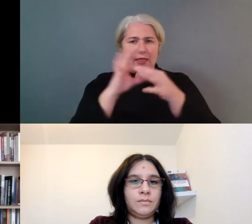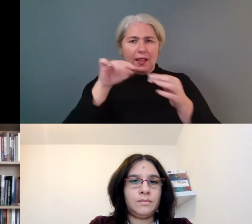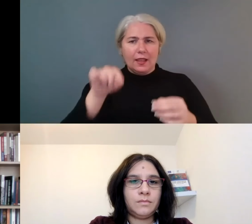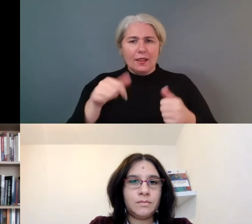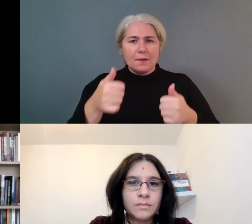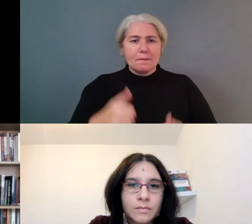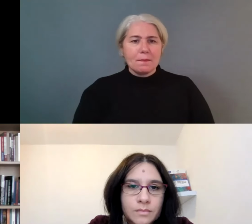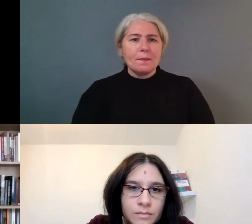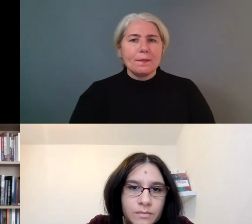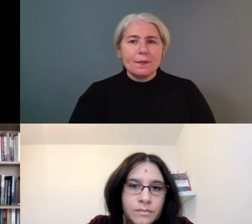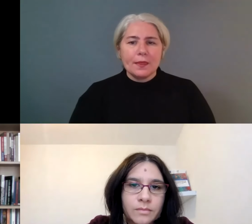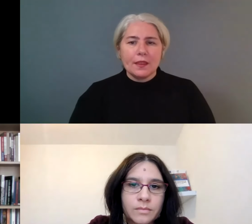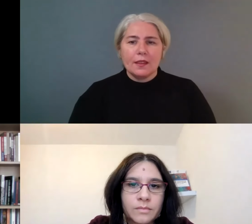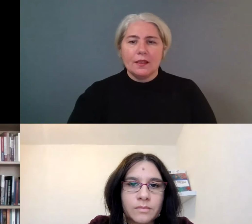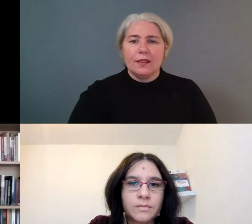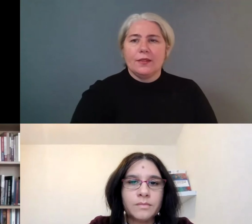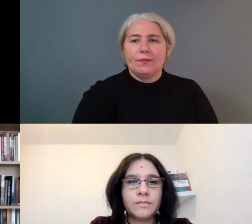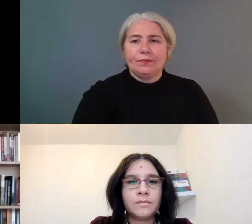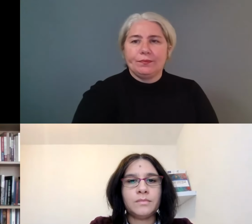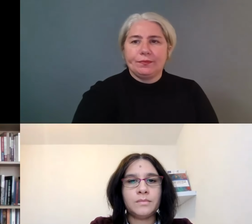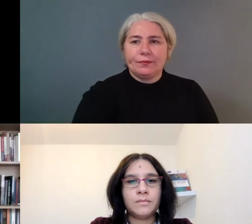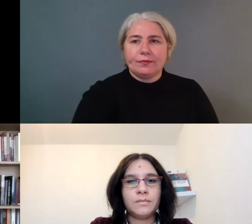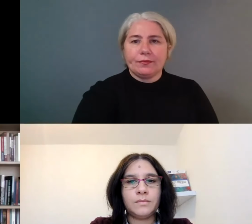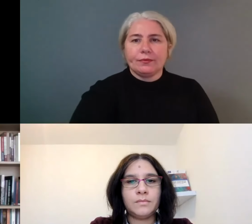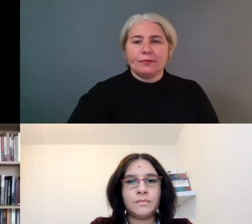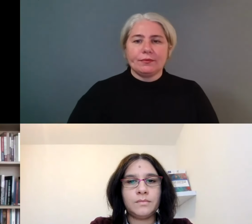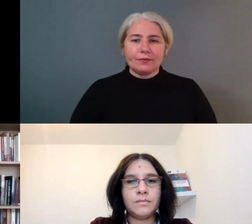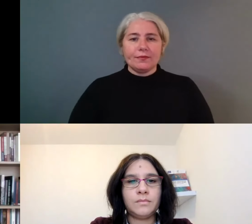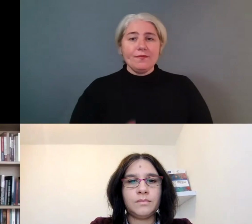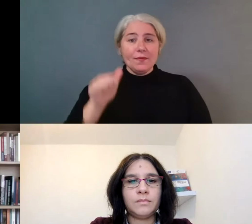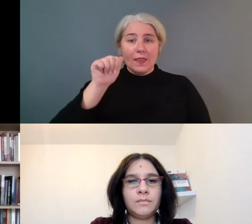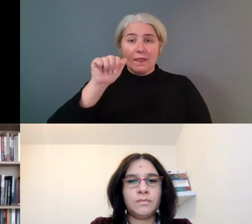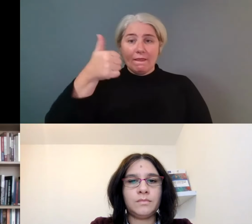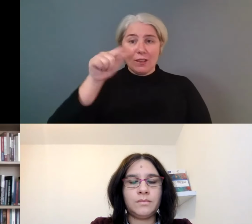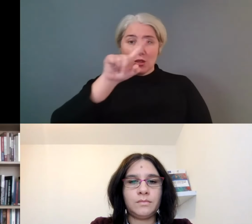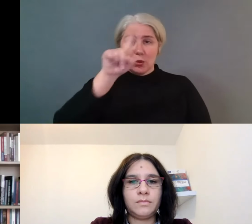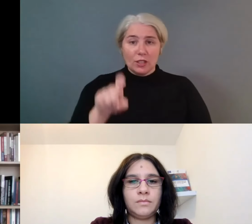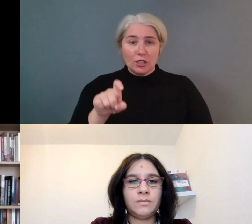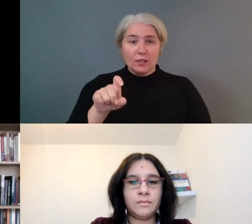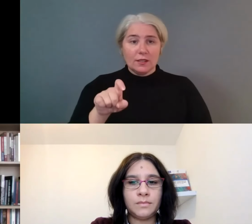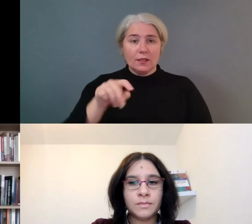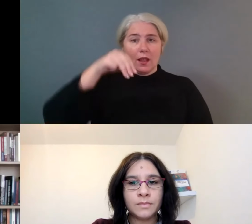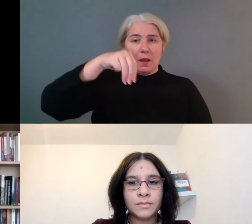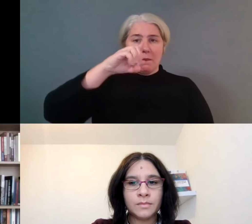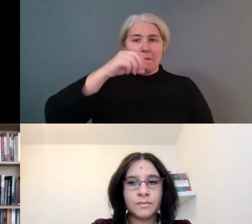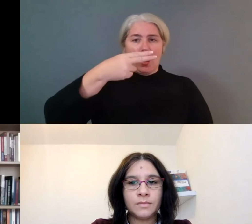So we have the first question here raised by Muhammad.